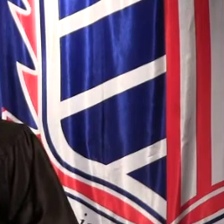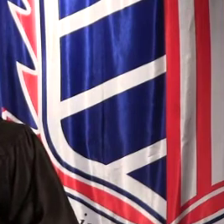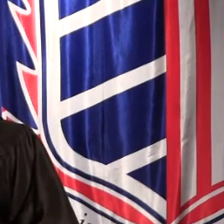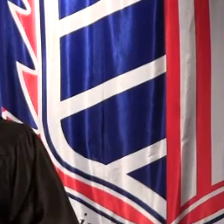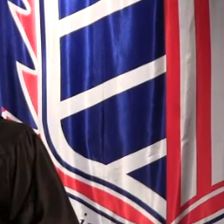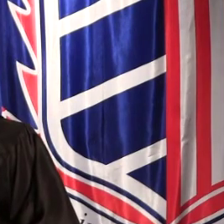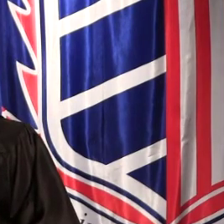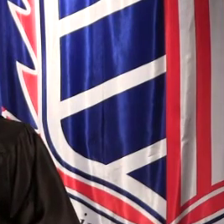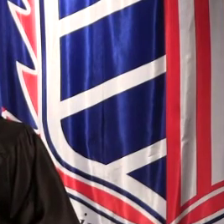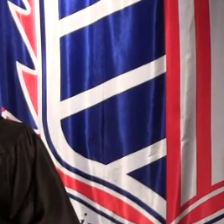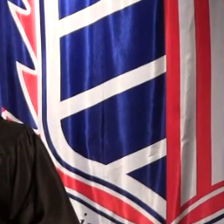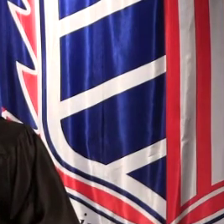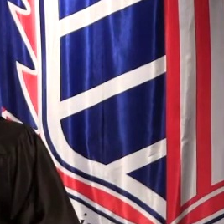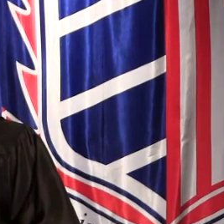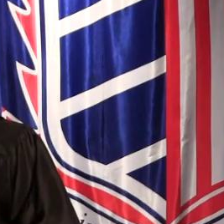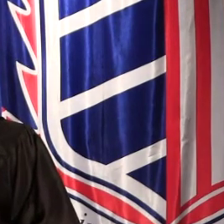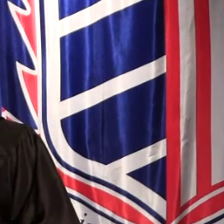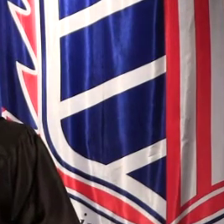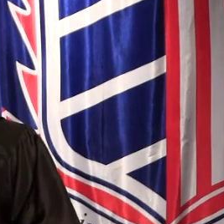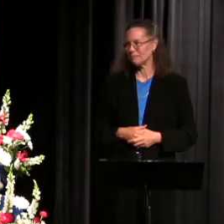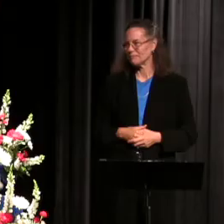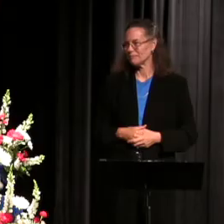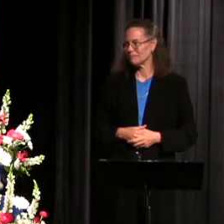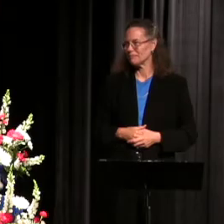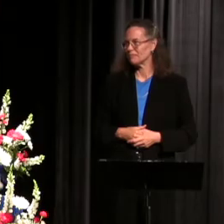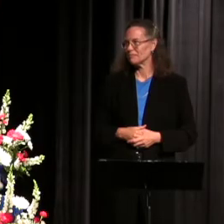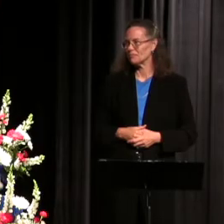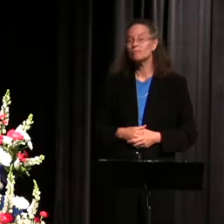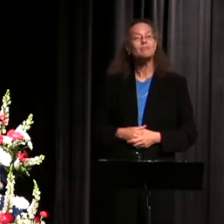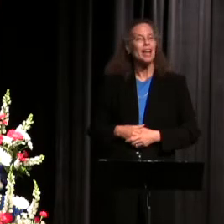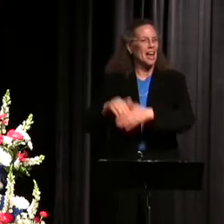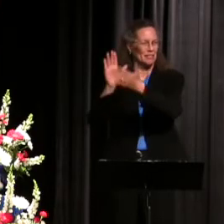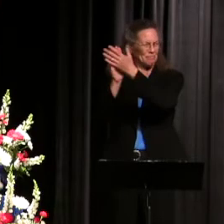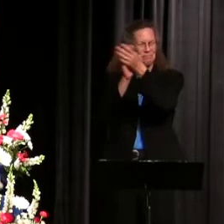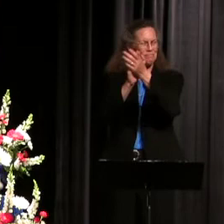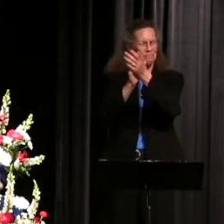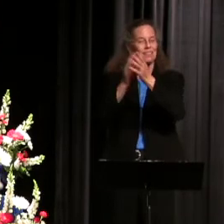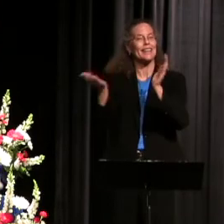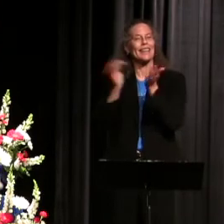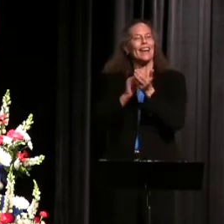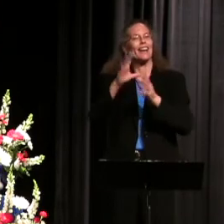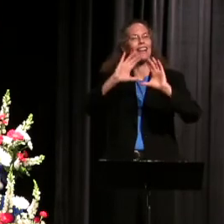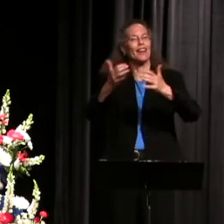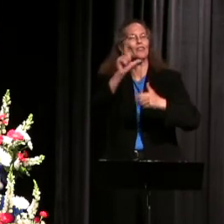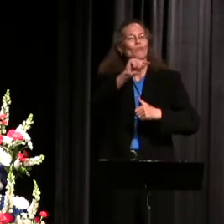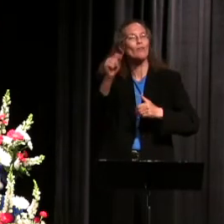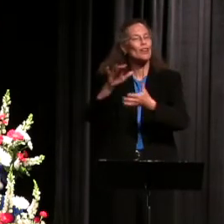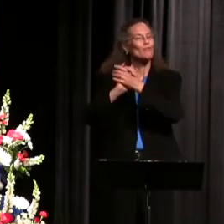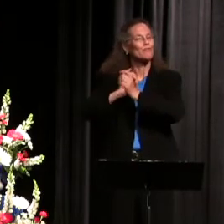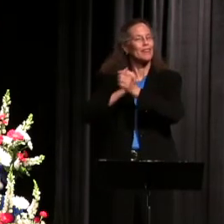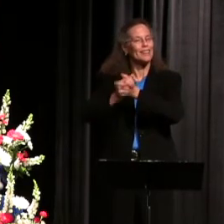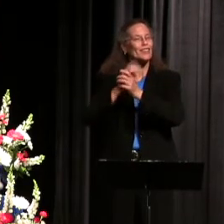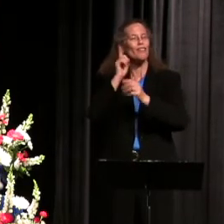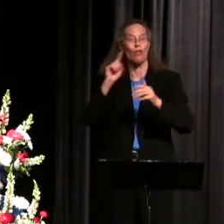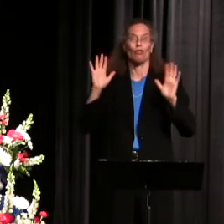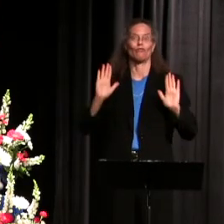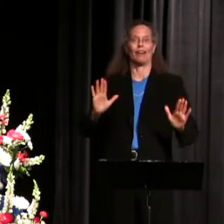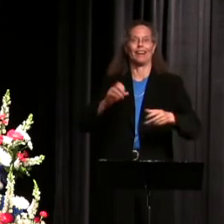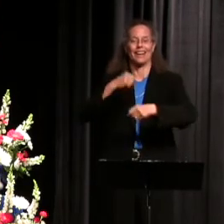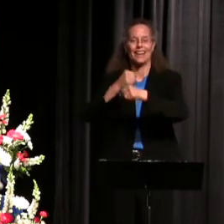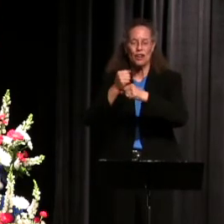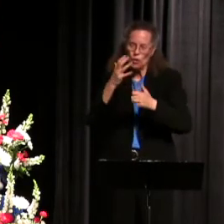of 2020. Let's hear it again for the class of 2020. Congratulations on a great year.